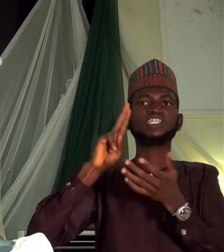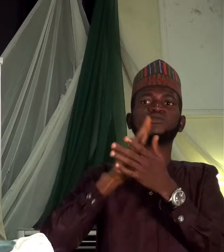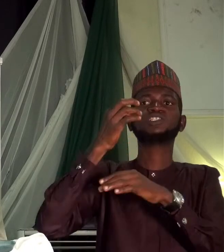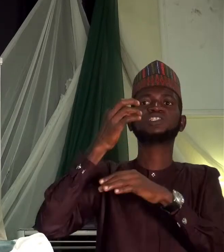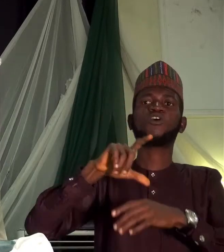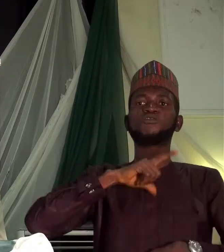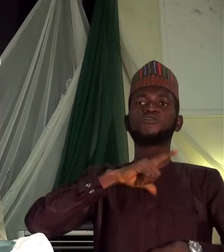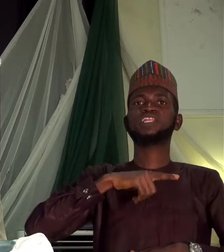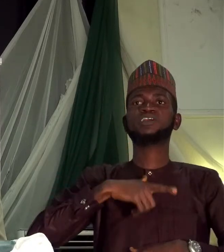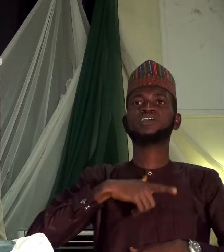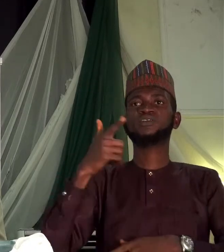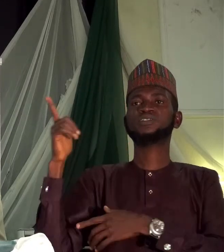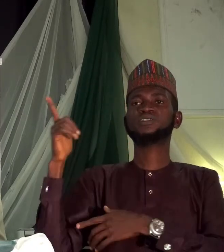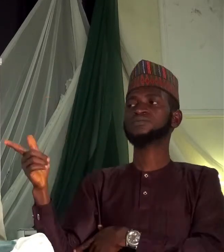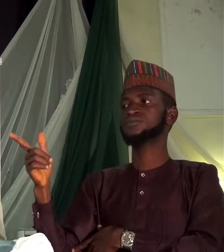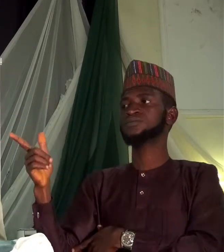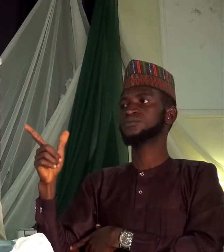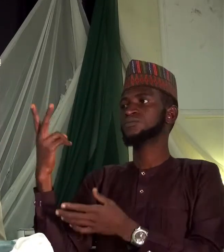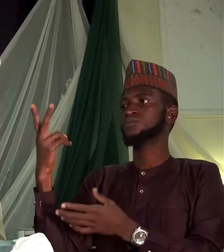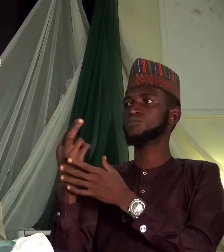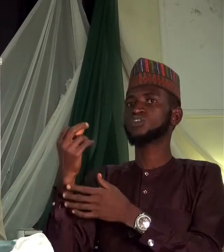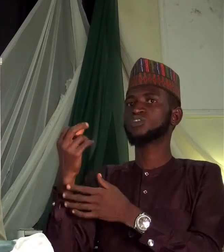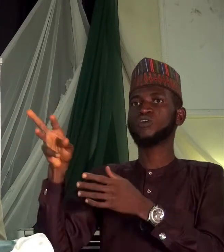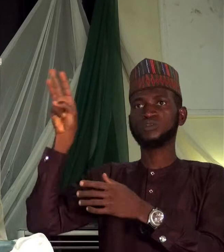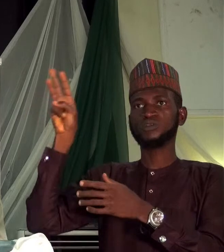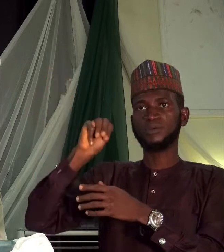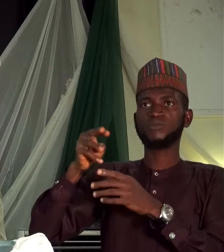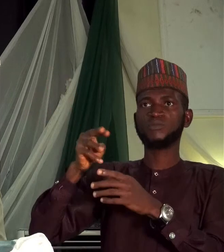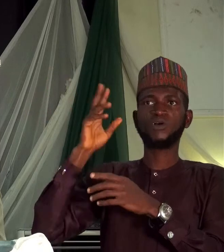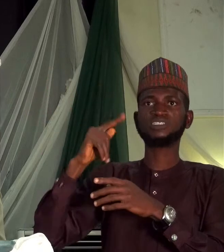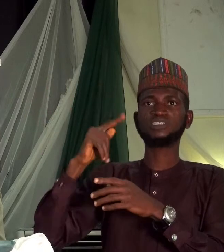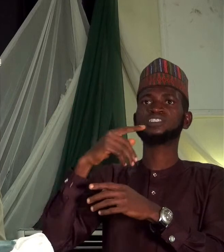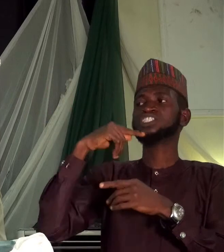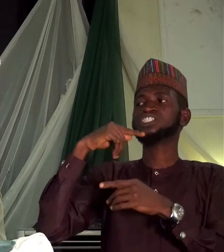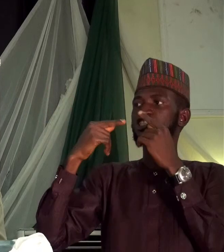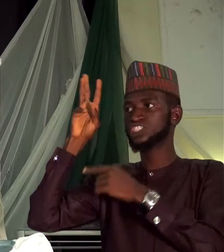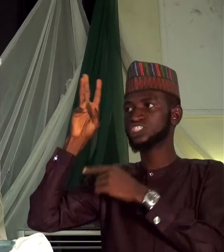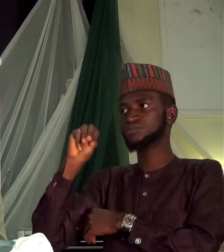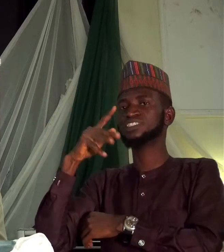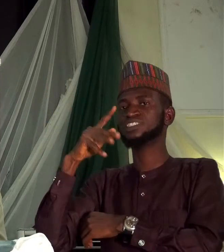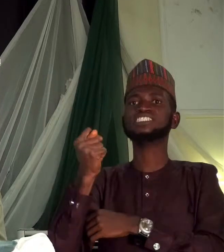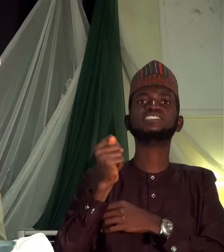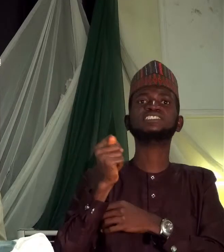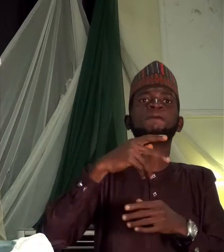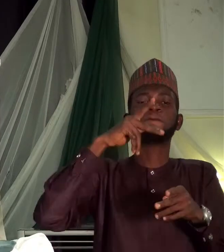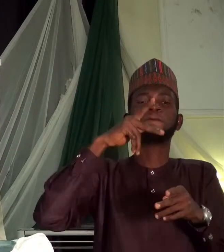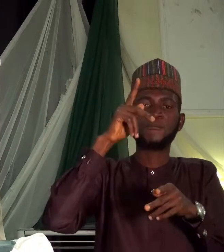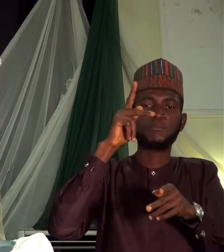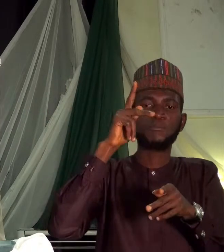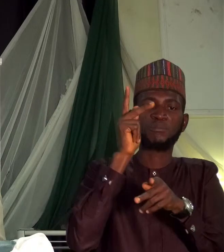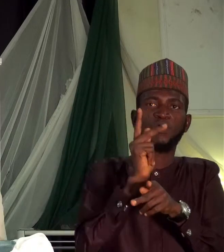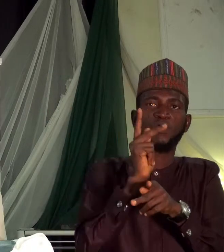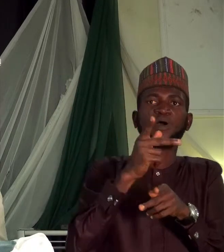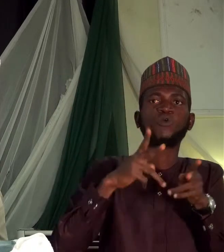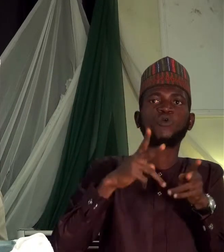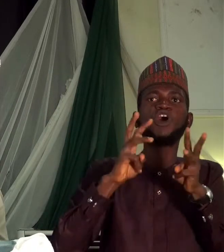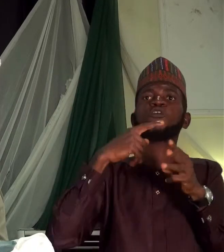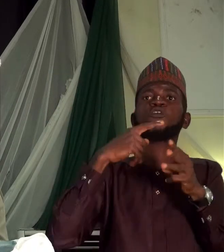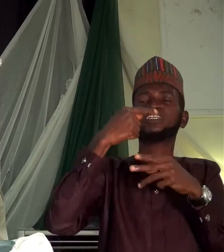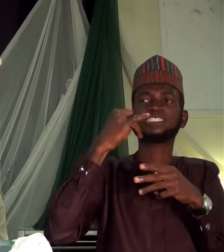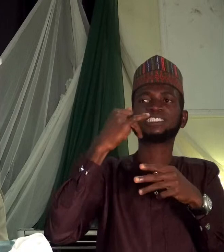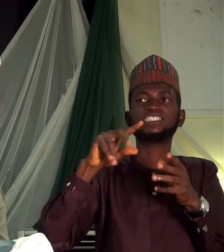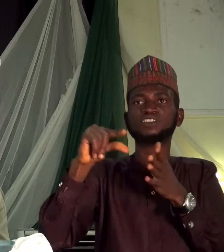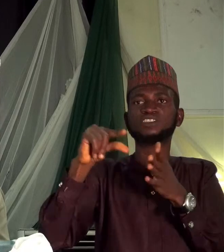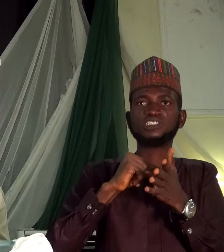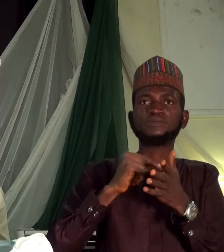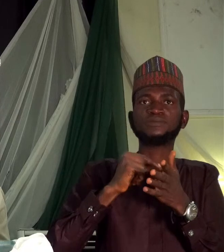ni nigba na lo awon lo ma ko minute juid afa mi ni won bi won se joko yen lagbara olohun anu olohun